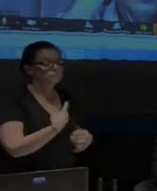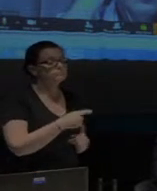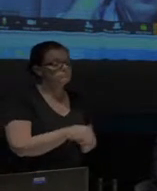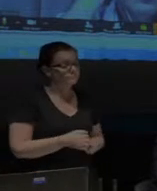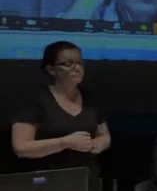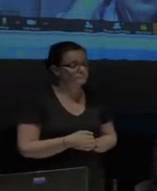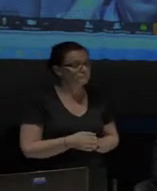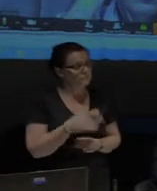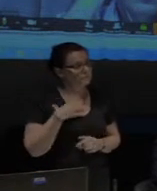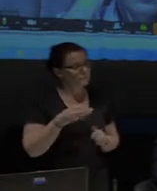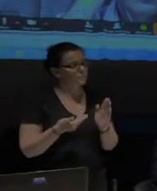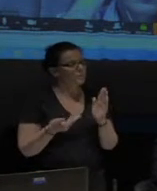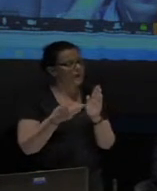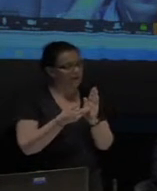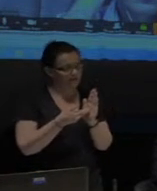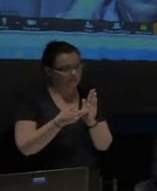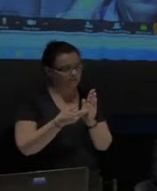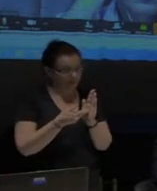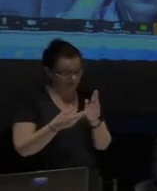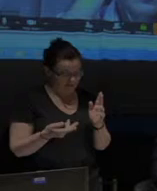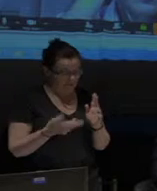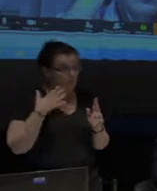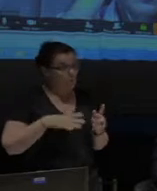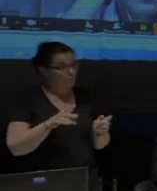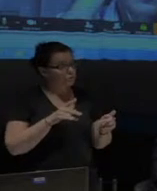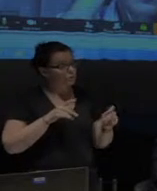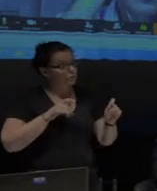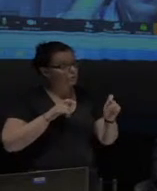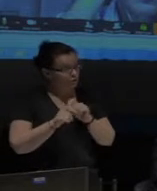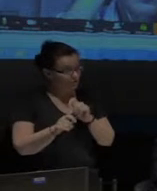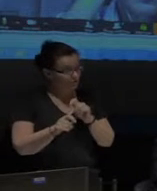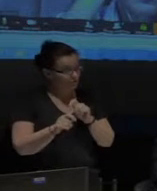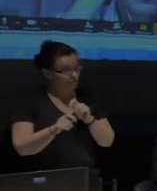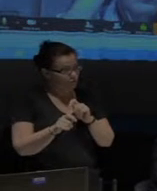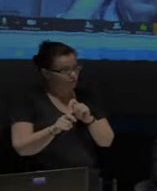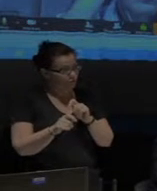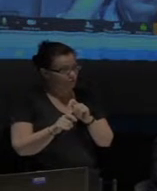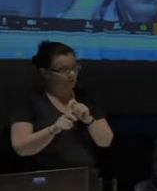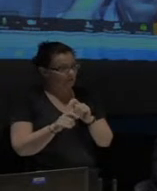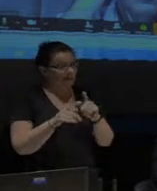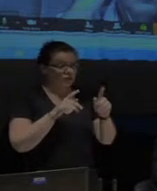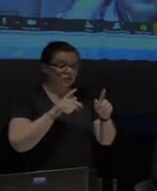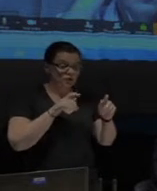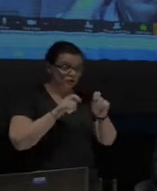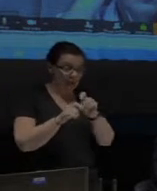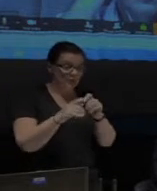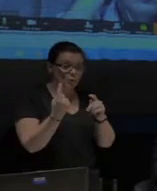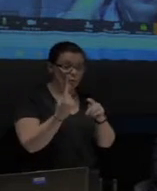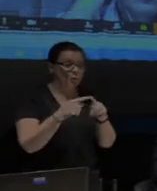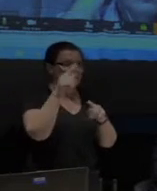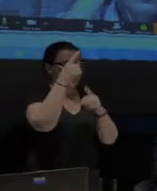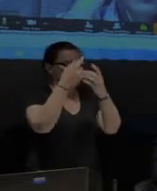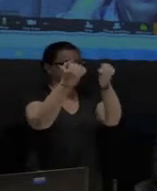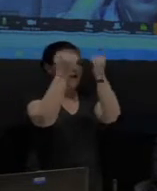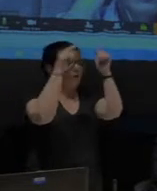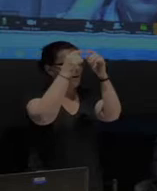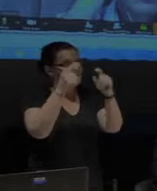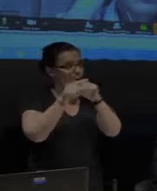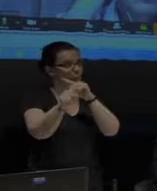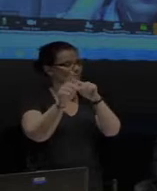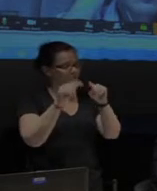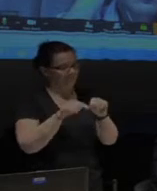I would only add that I think if you want to make a change, it's the people with the most power that need to change, not the people with the least power. And we've often said,